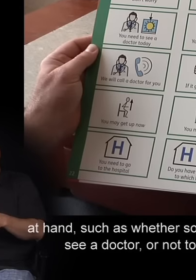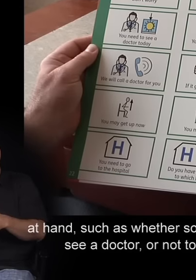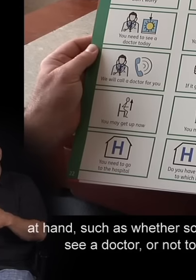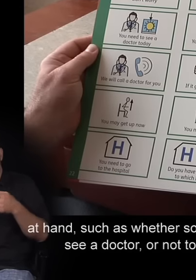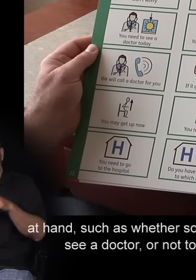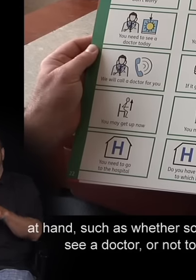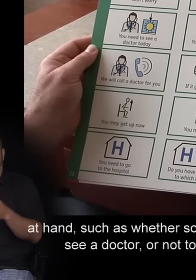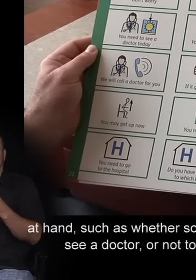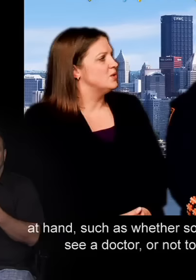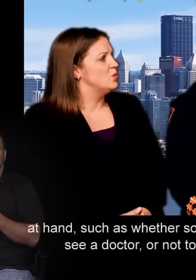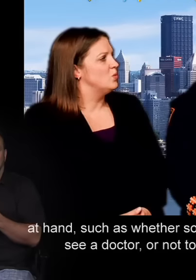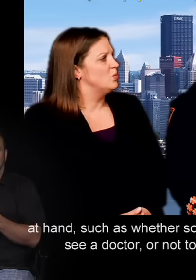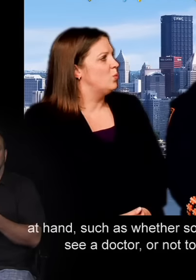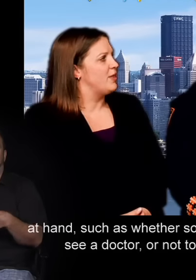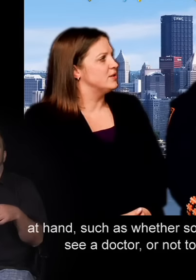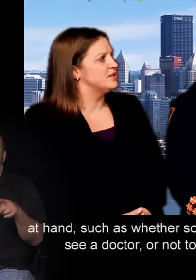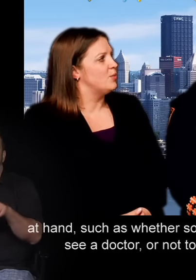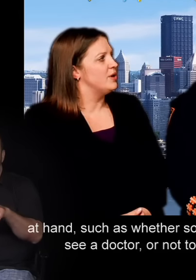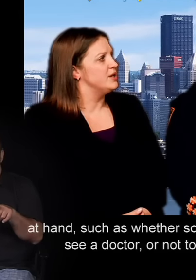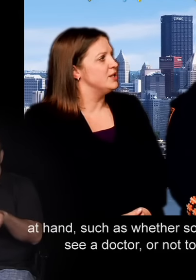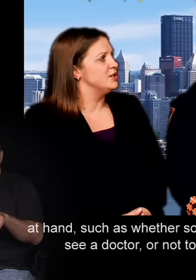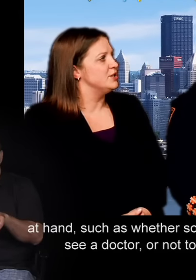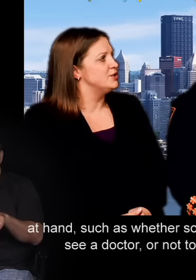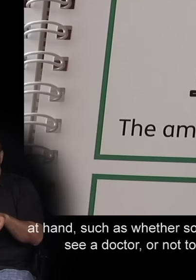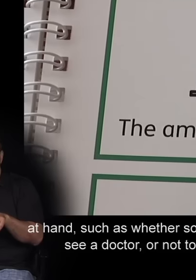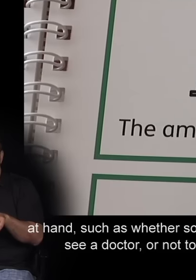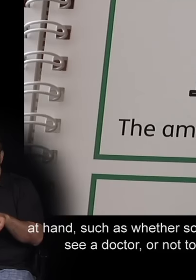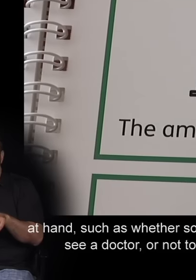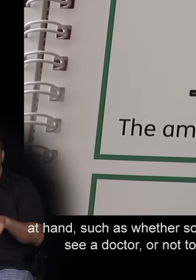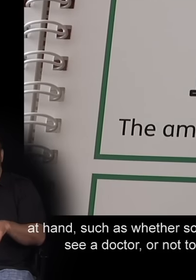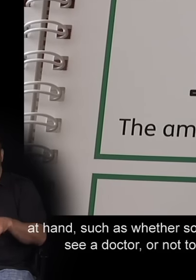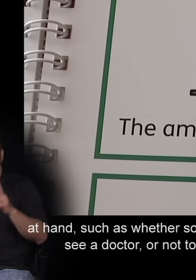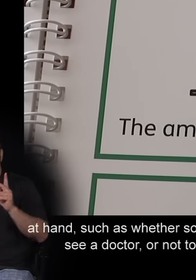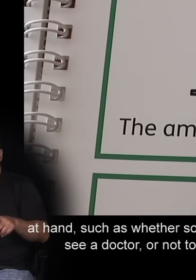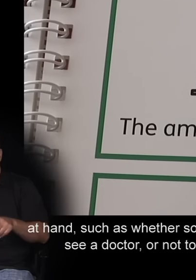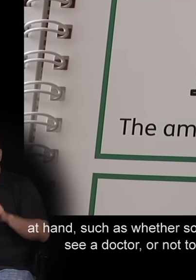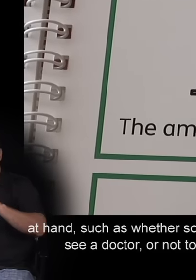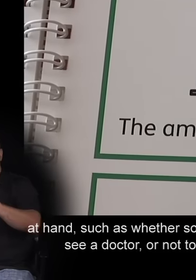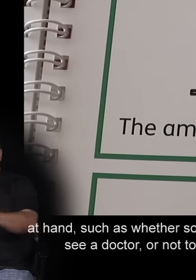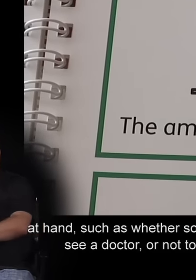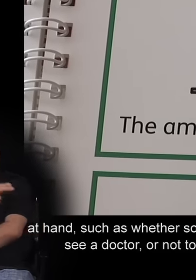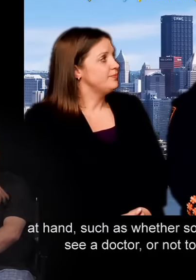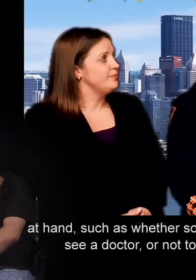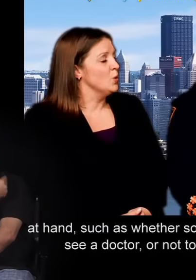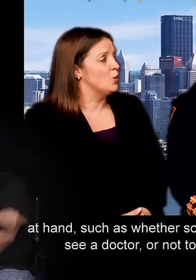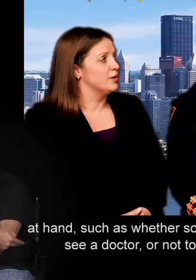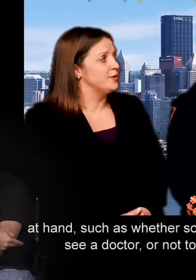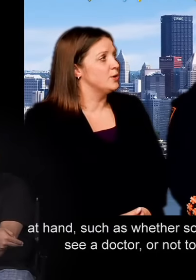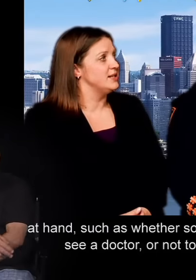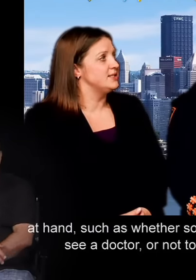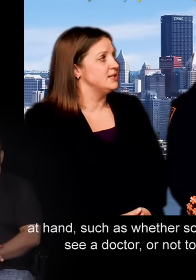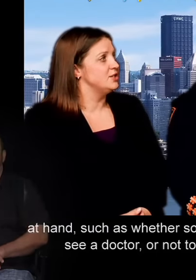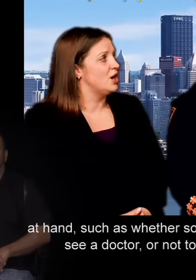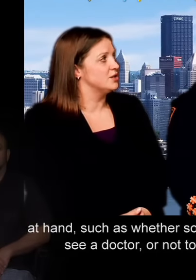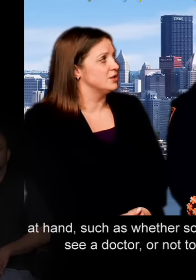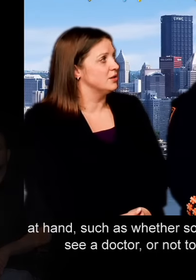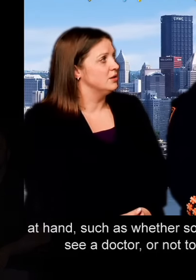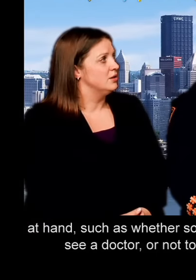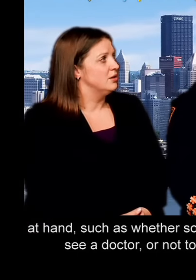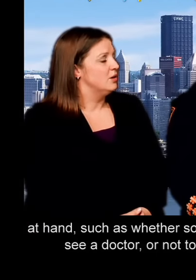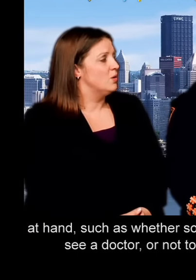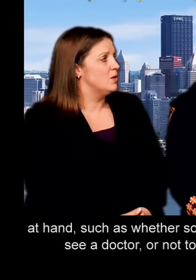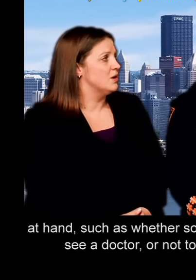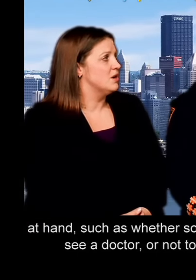at hand, such as whether someone is going to the hospital or if they're going to see a